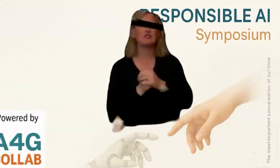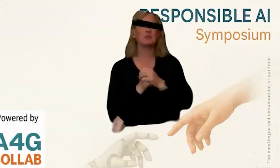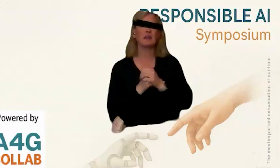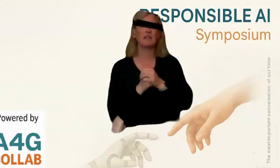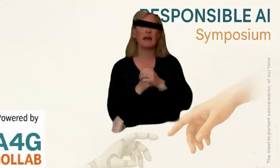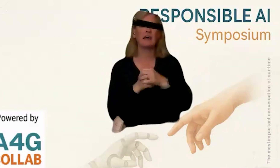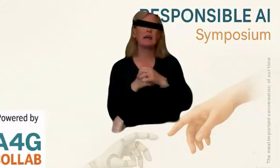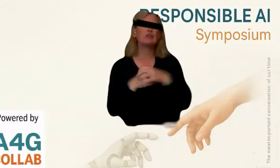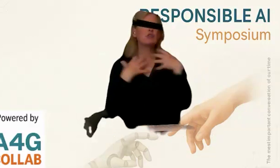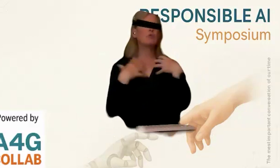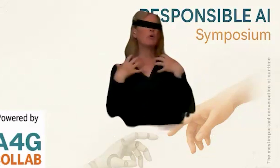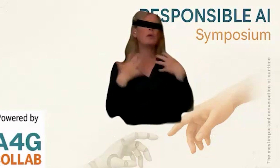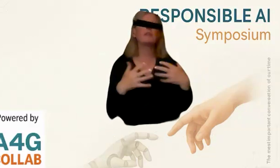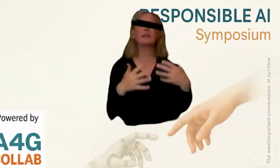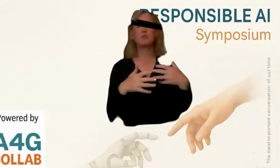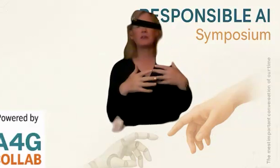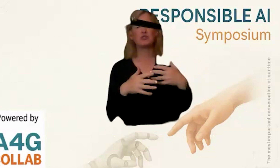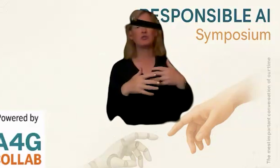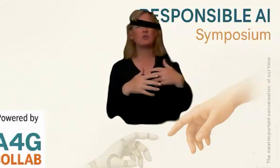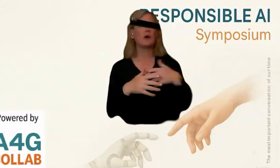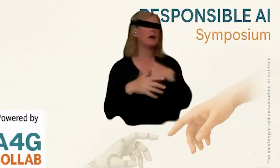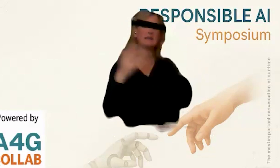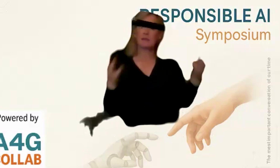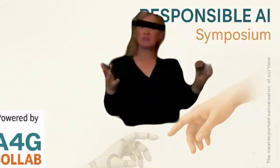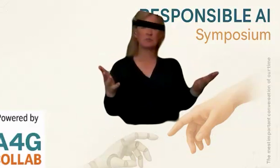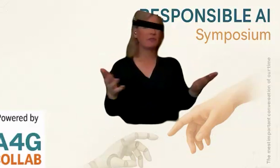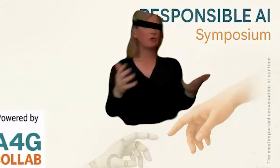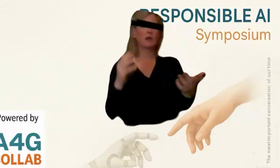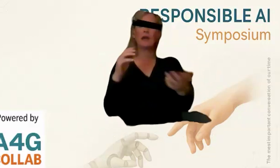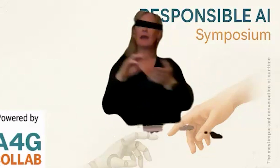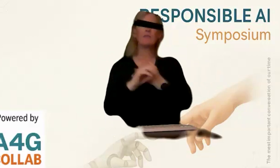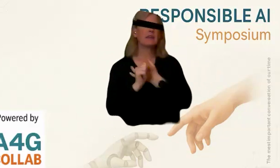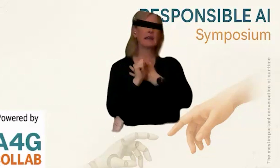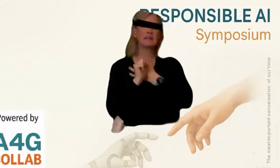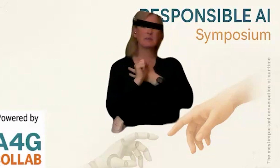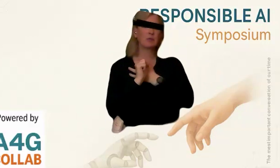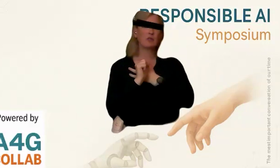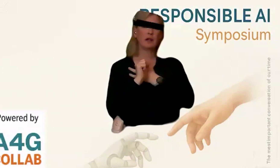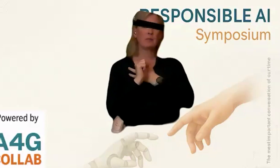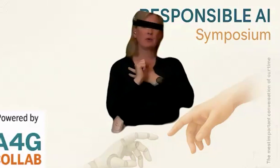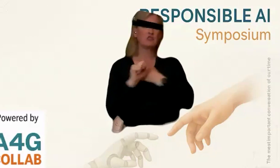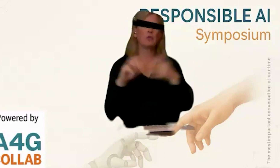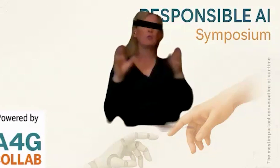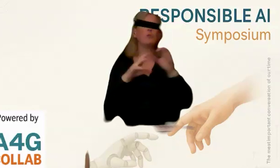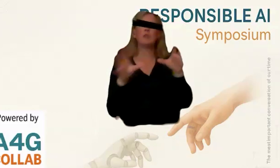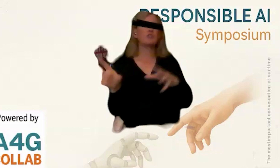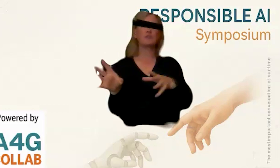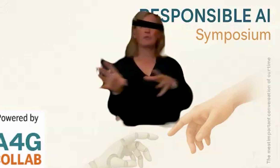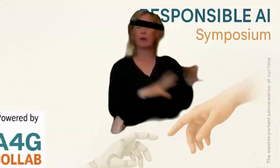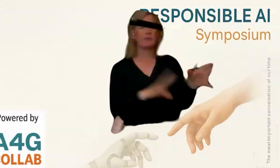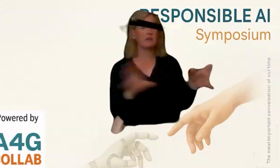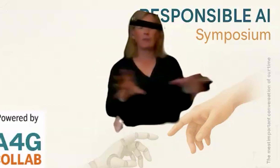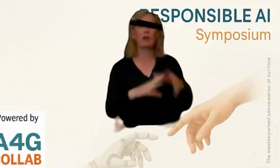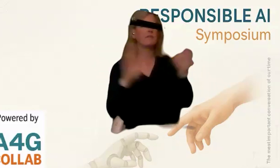buy into a lot of that. So one of the things we do, as I mentioned before, everything has to be approved by our board. So not